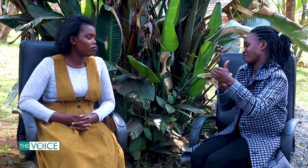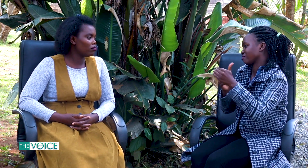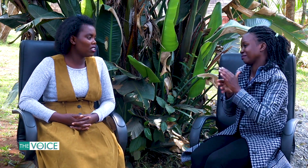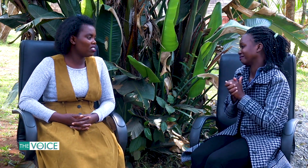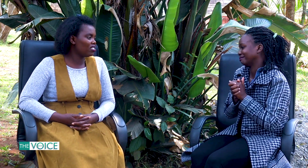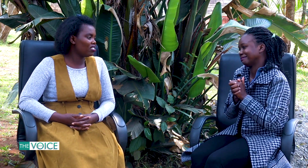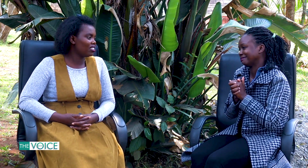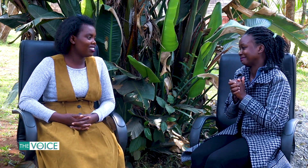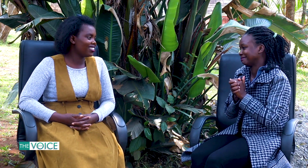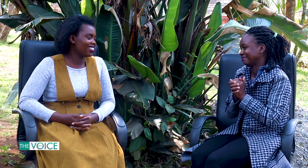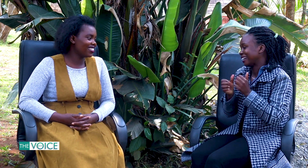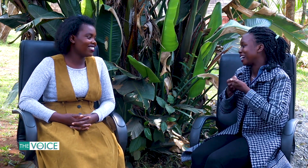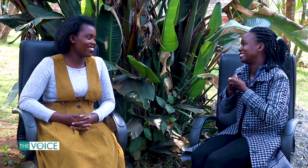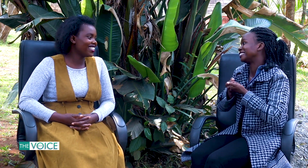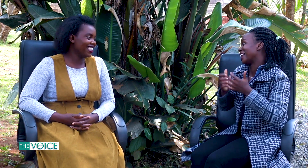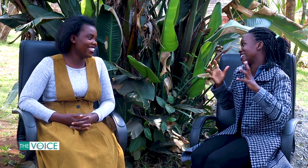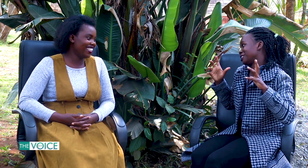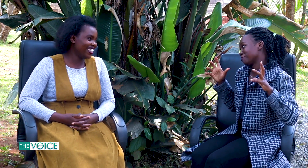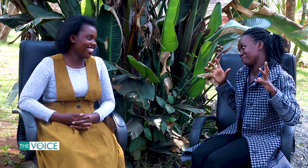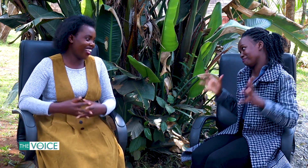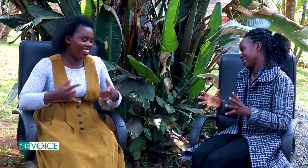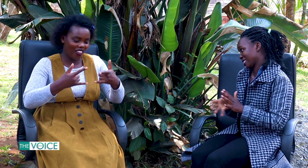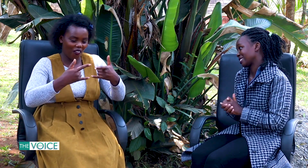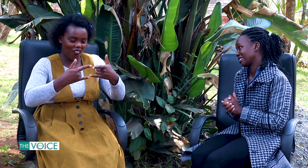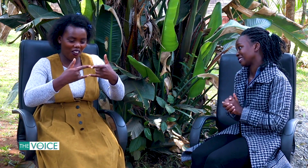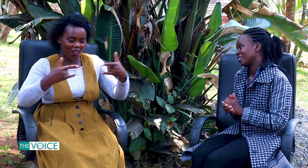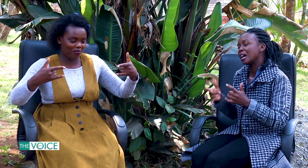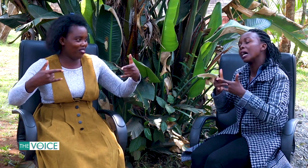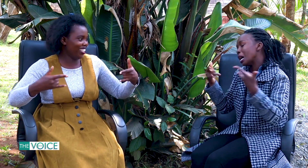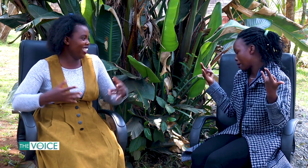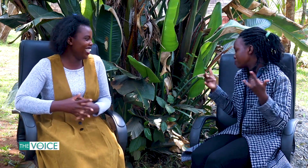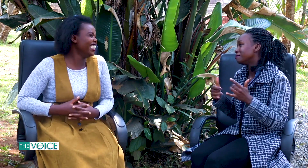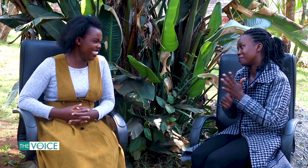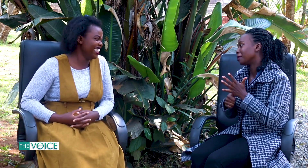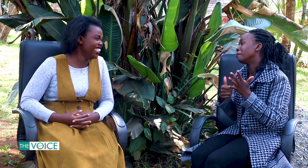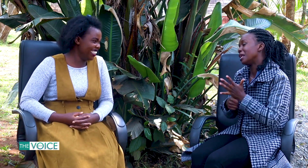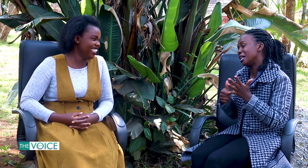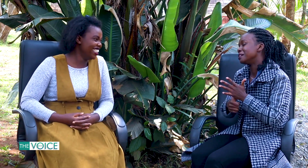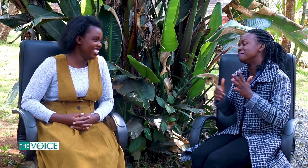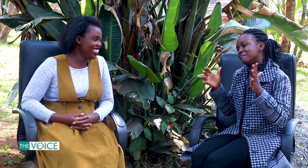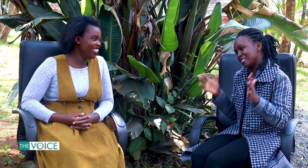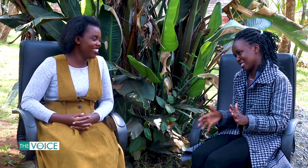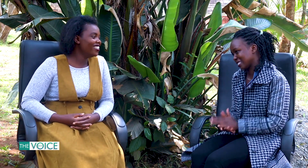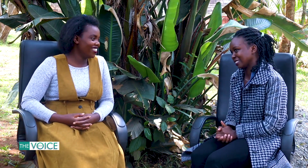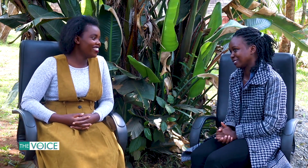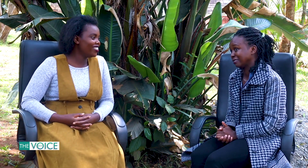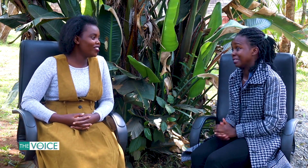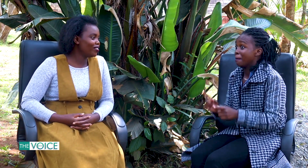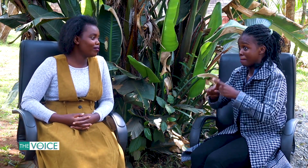or financial benefits. I started my podcast to make sure this message gets to like so many people. And I'll say